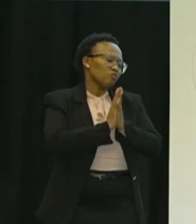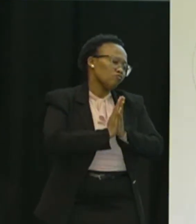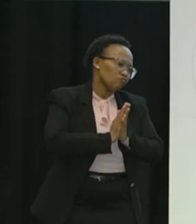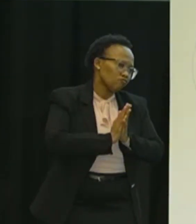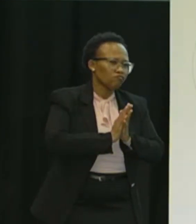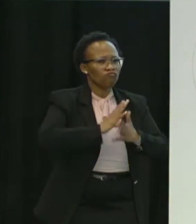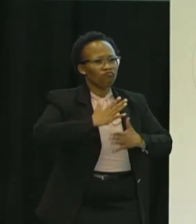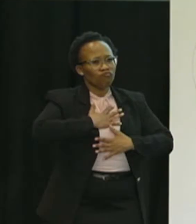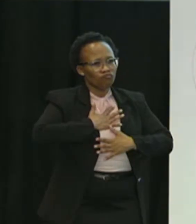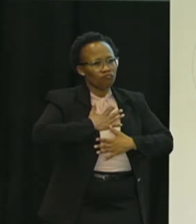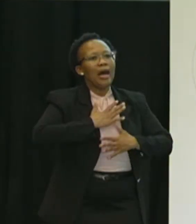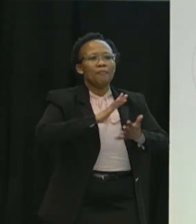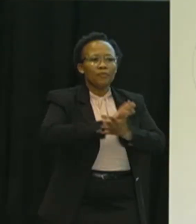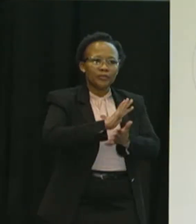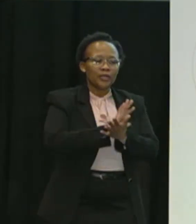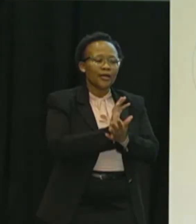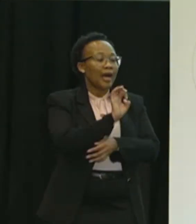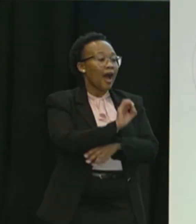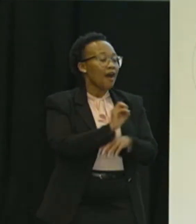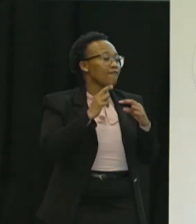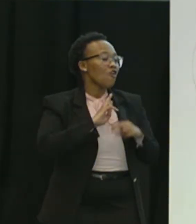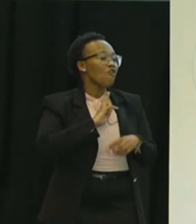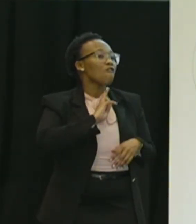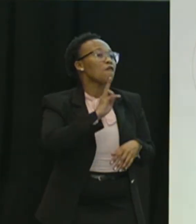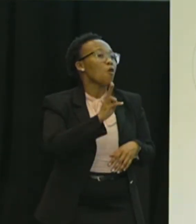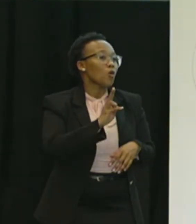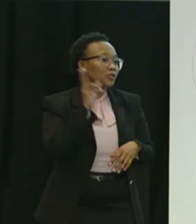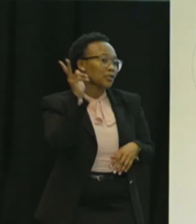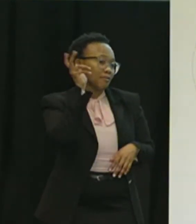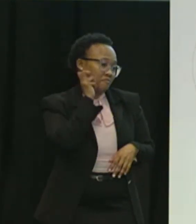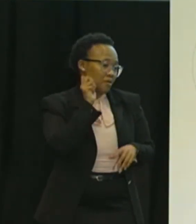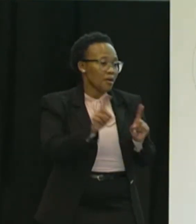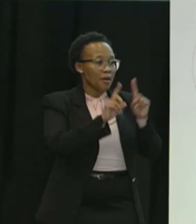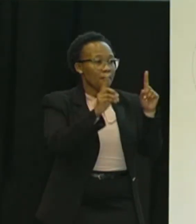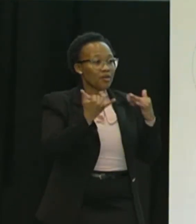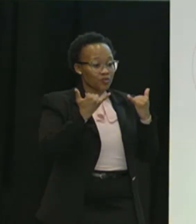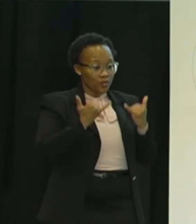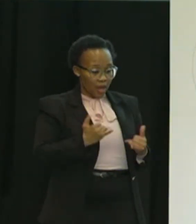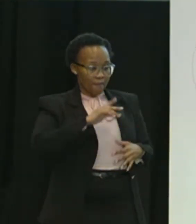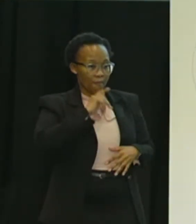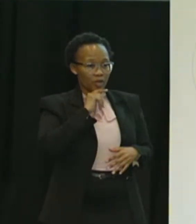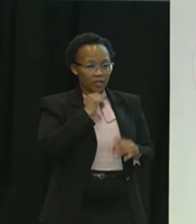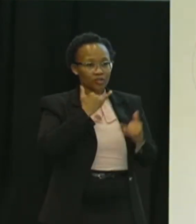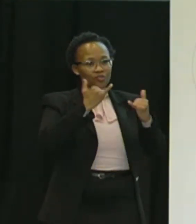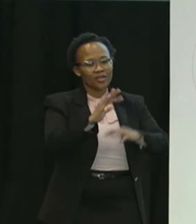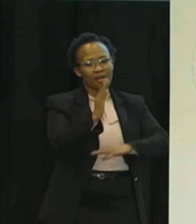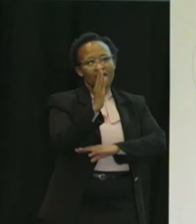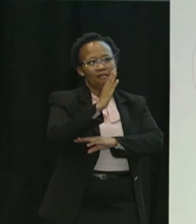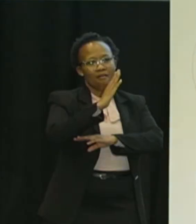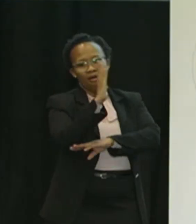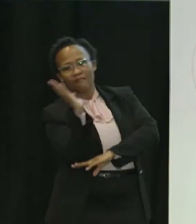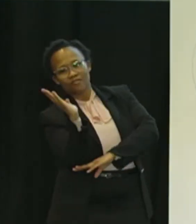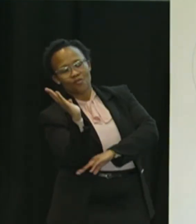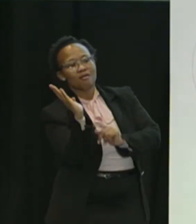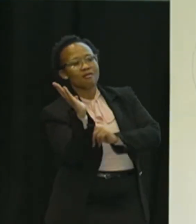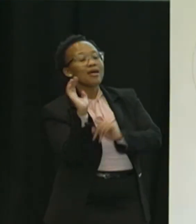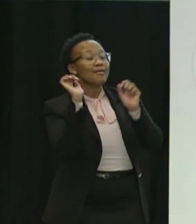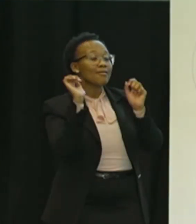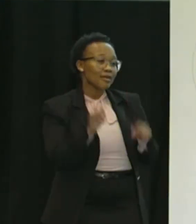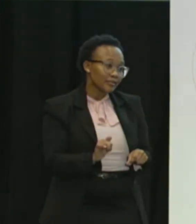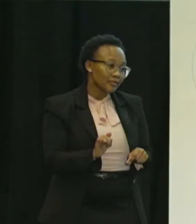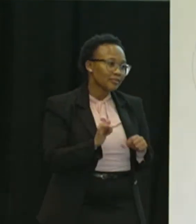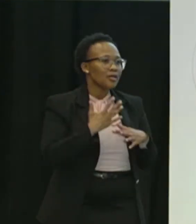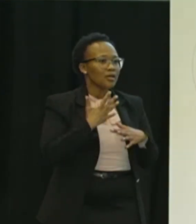voice rather than ours. But should that change between this morning and this afternoon, of course we will walk in